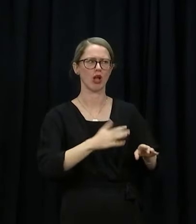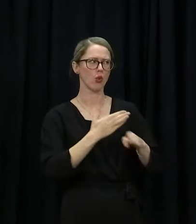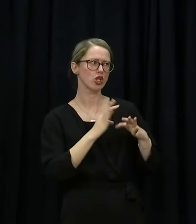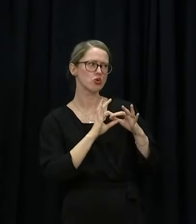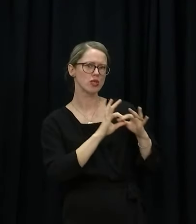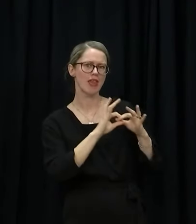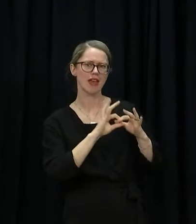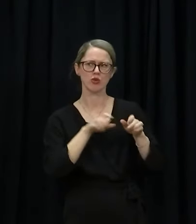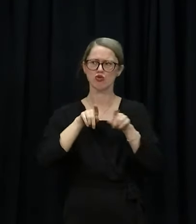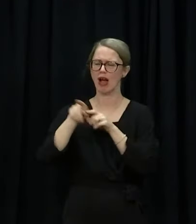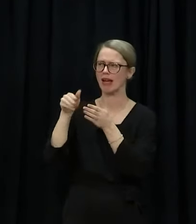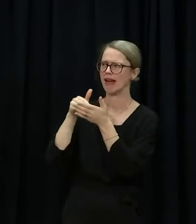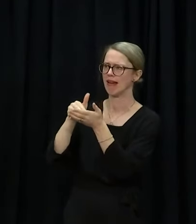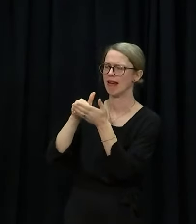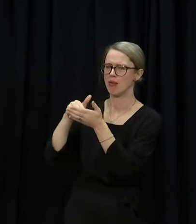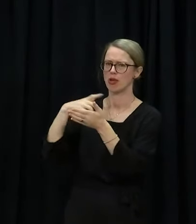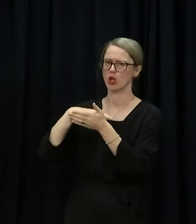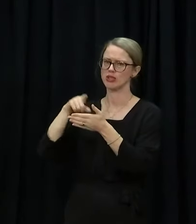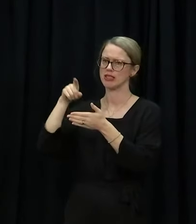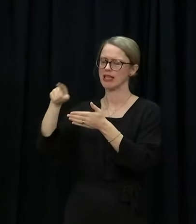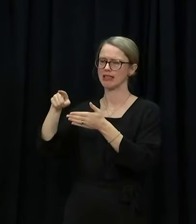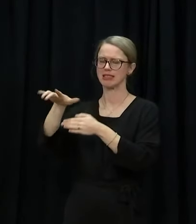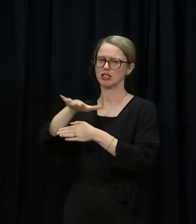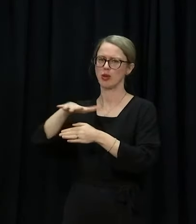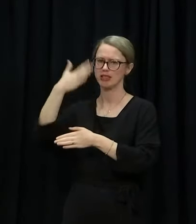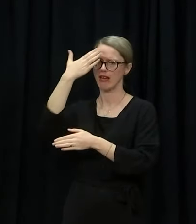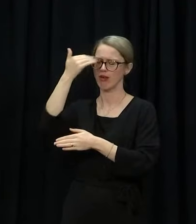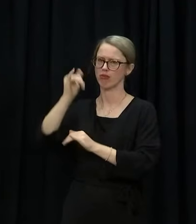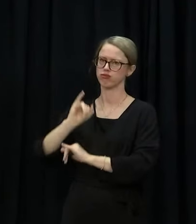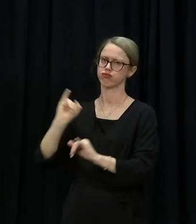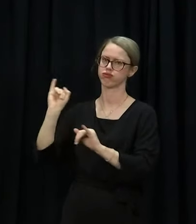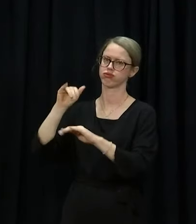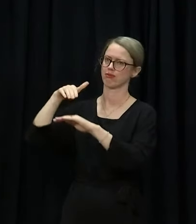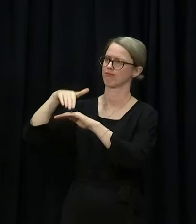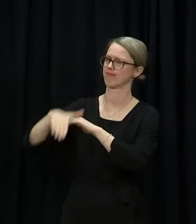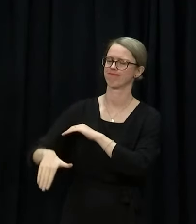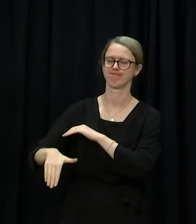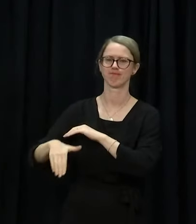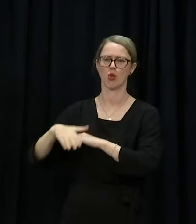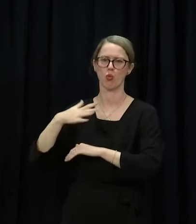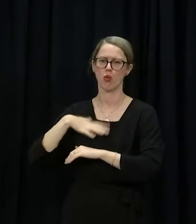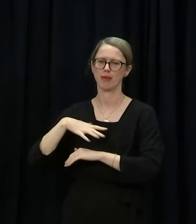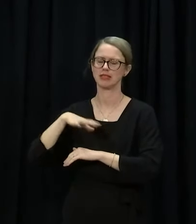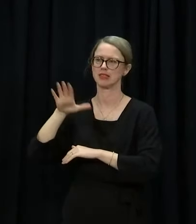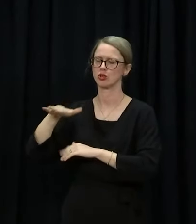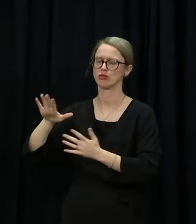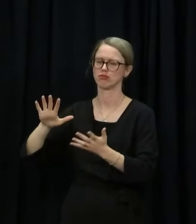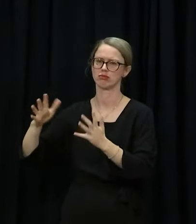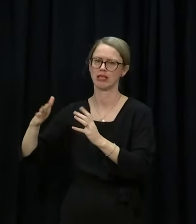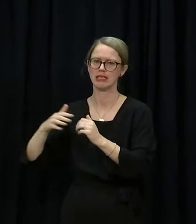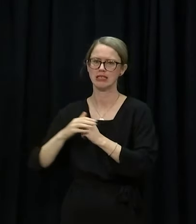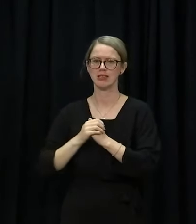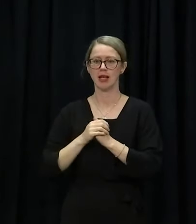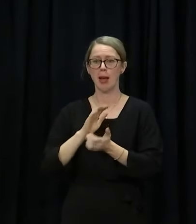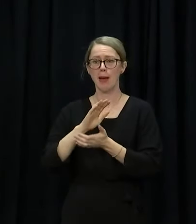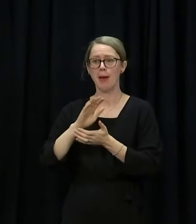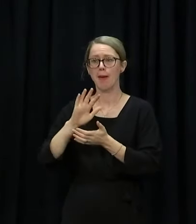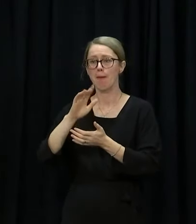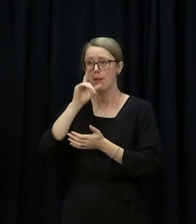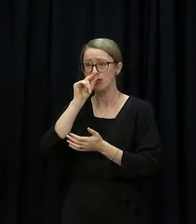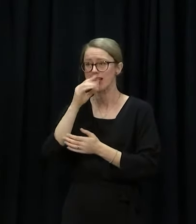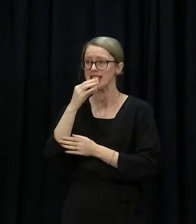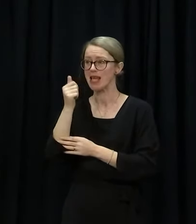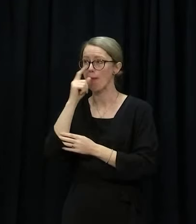respond to this rapidly evolving humanitarian situation. This means that we may see some individuals bound for